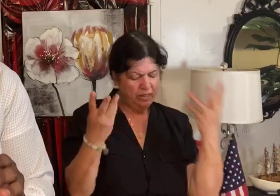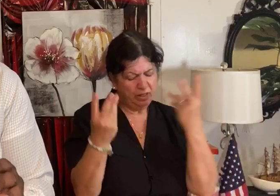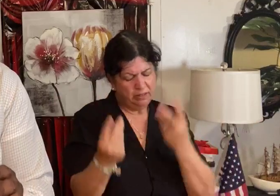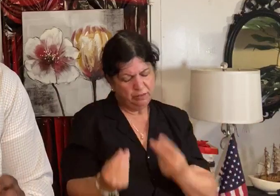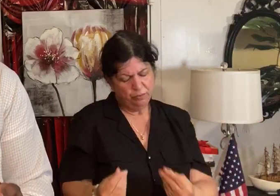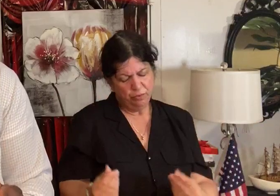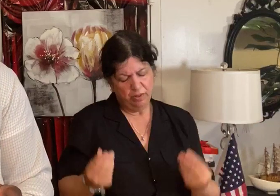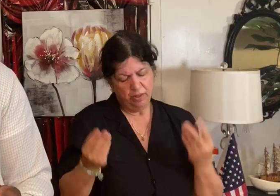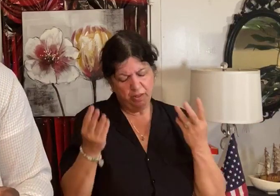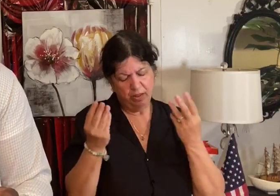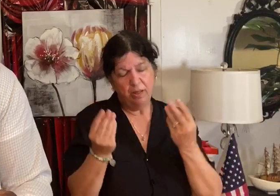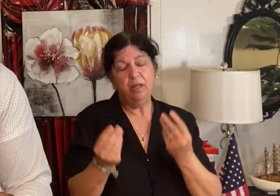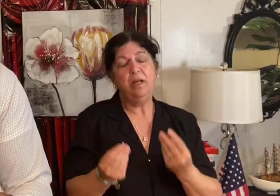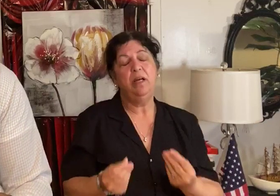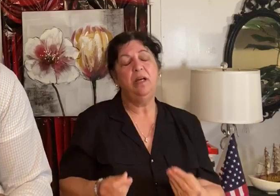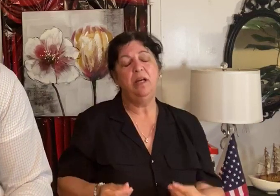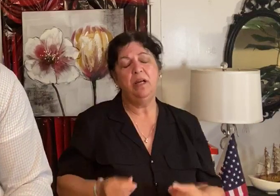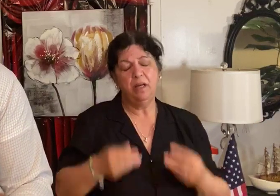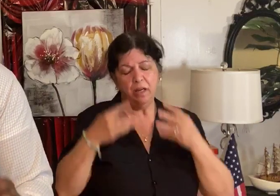mourned and